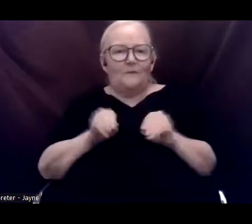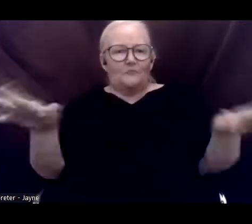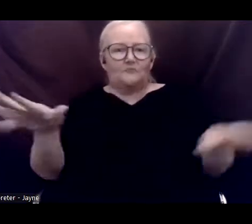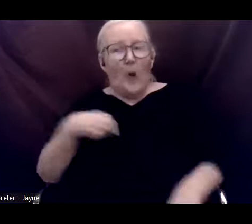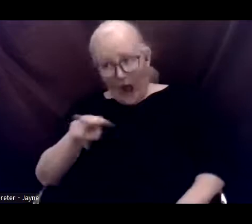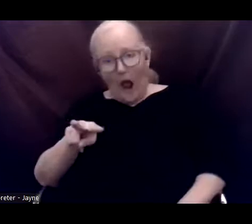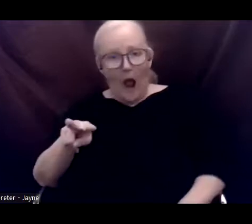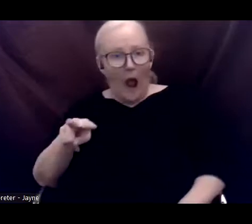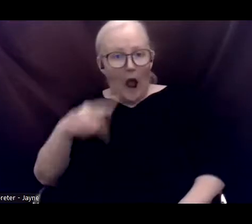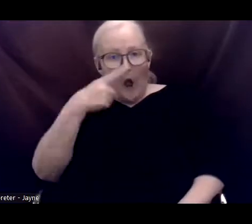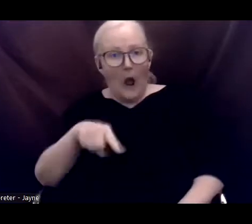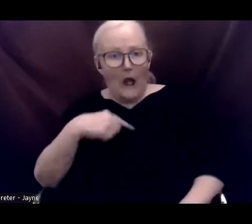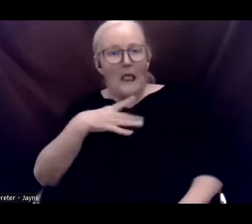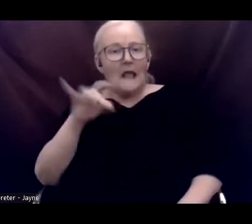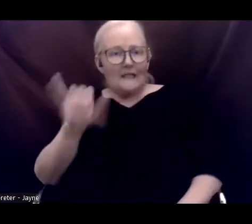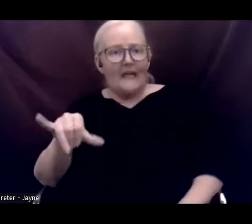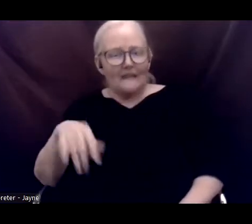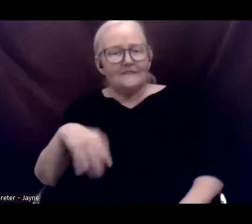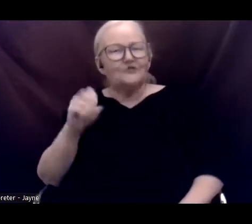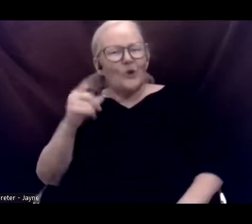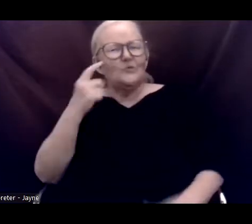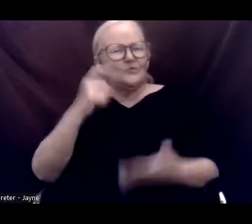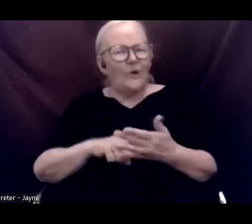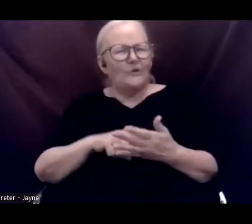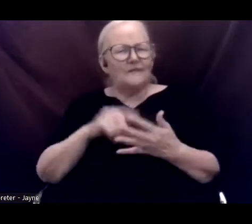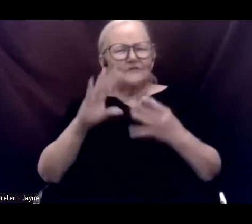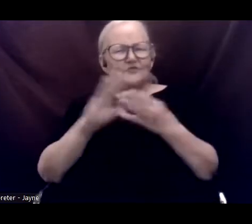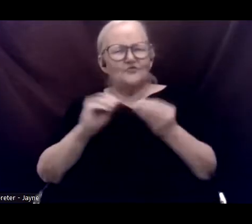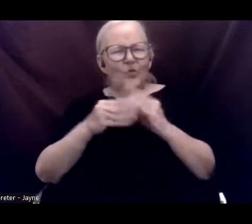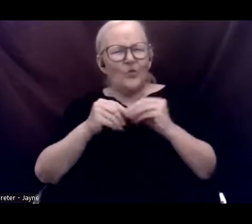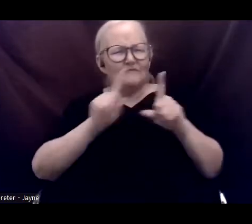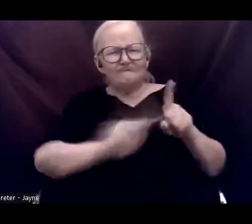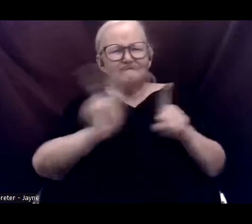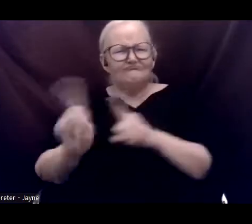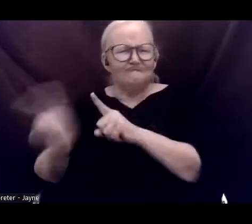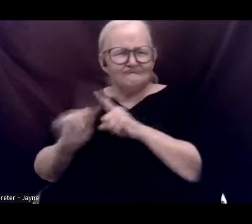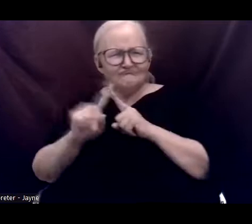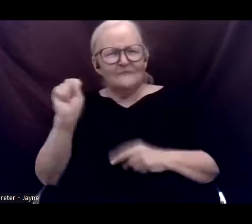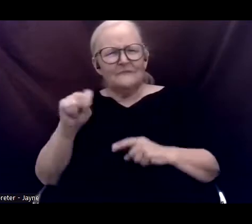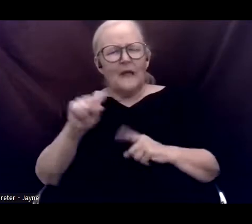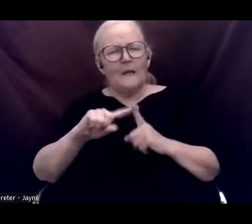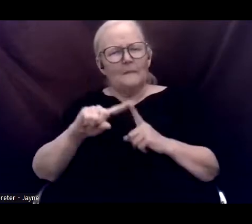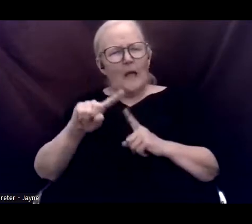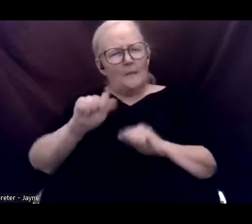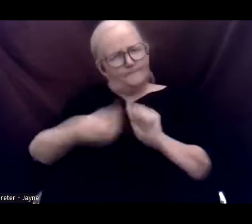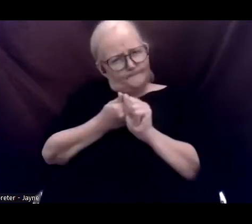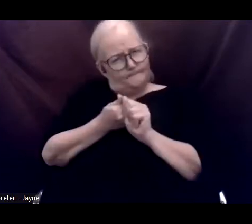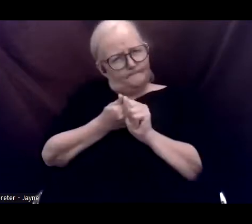holiday. So I hear a lot of differences in these stories, but they're also